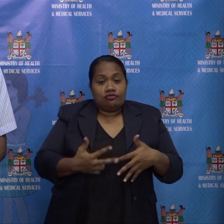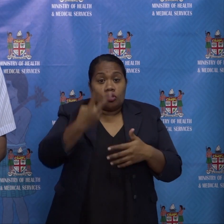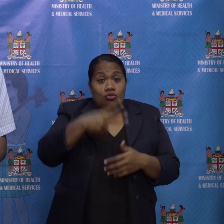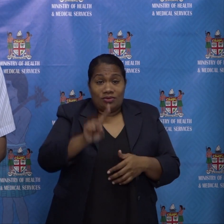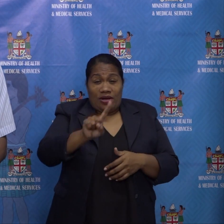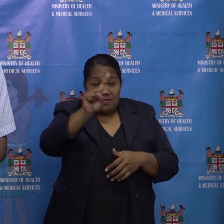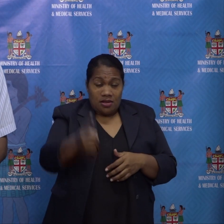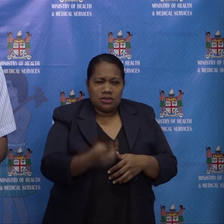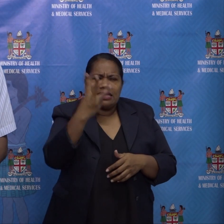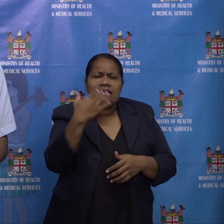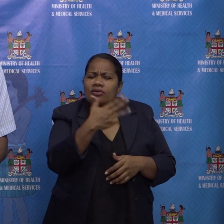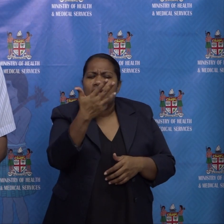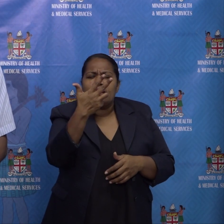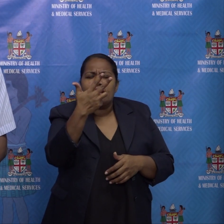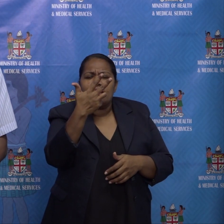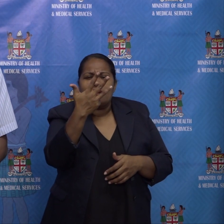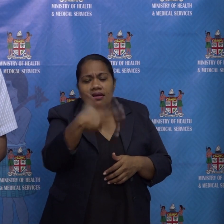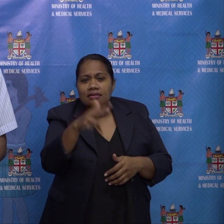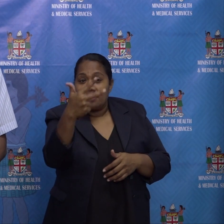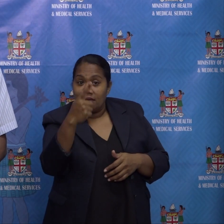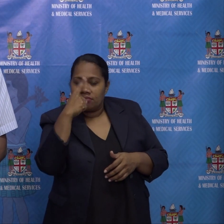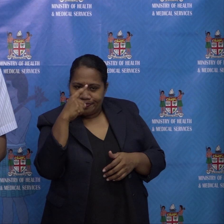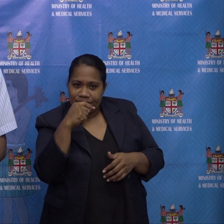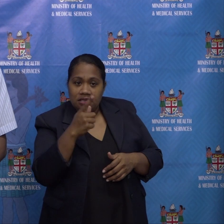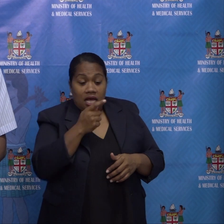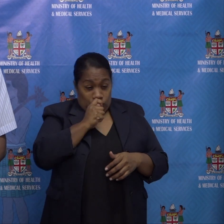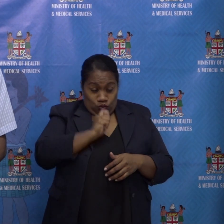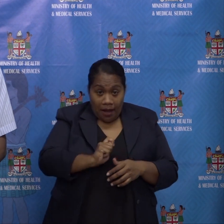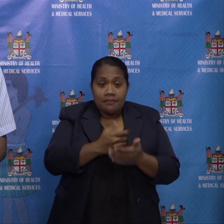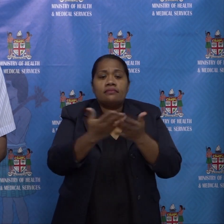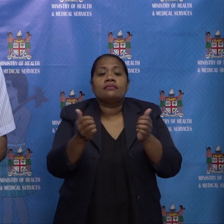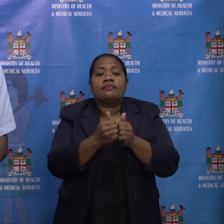21,398 individuals and swabbed